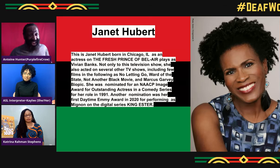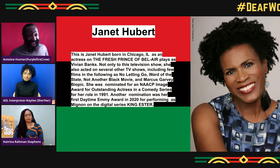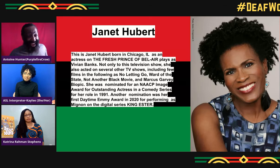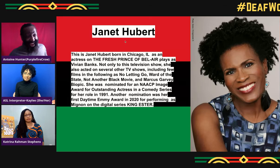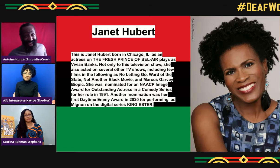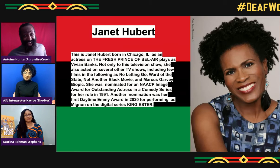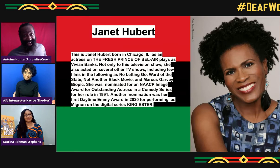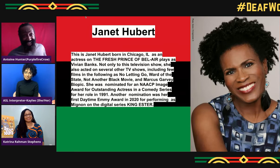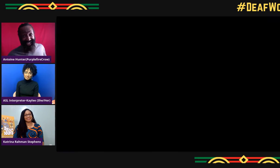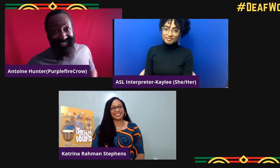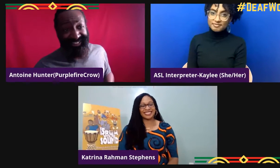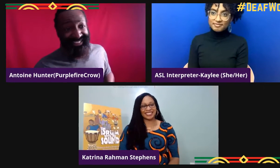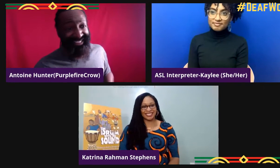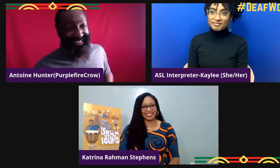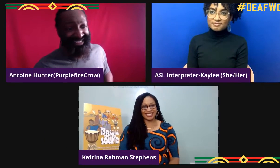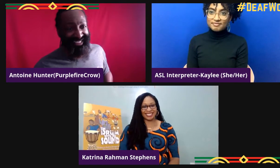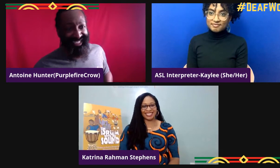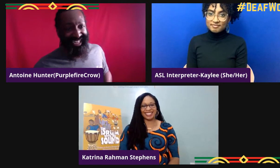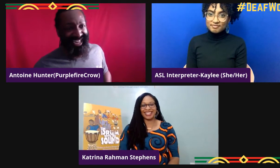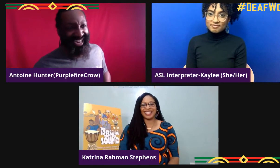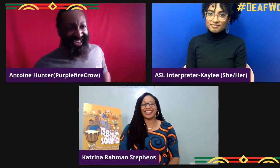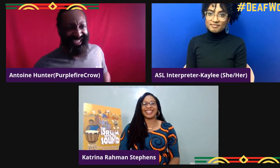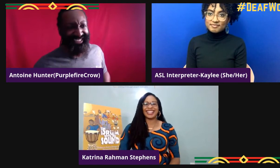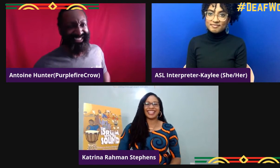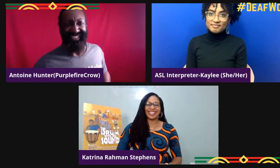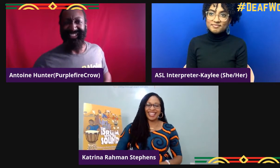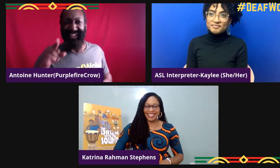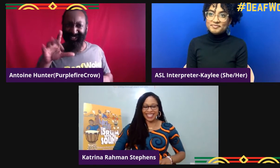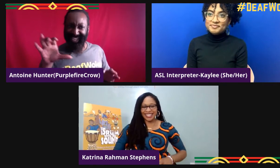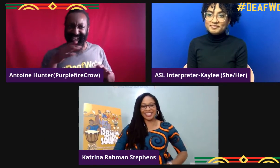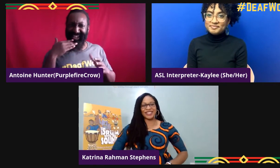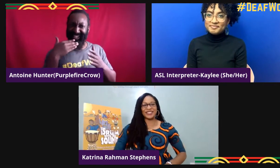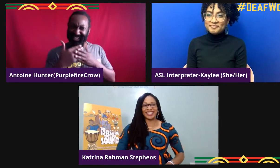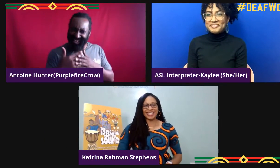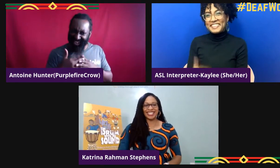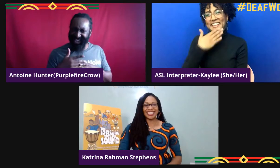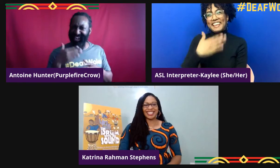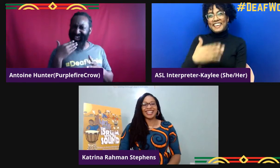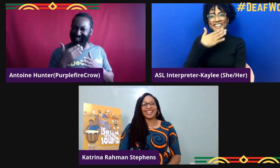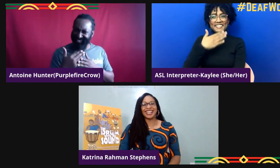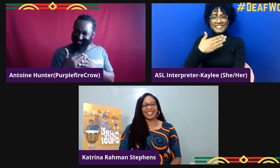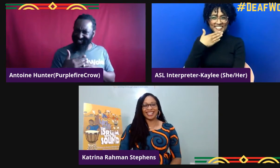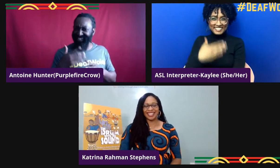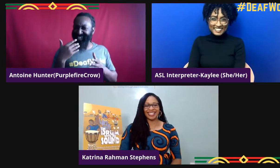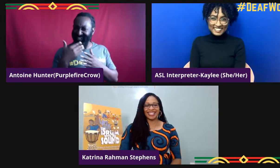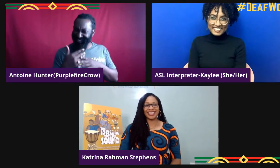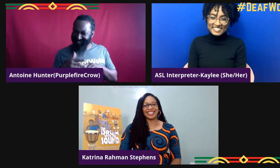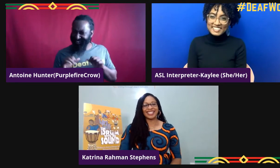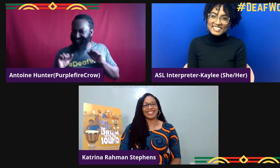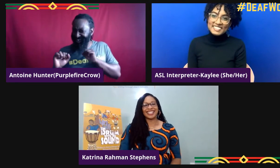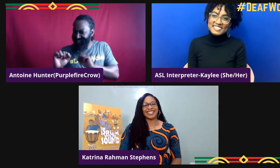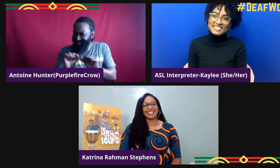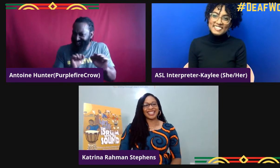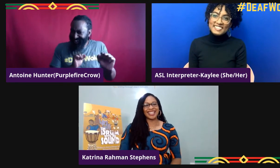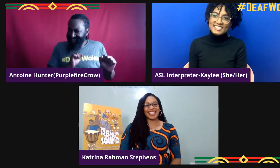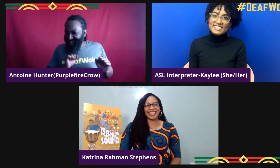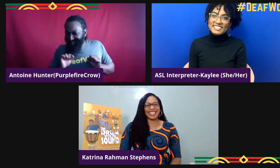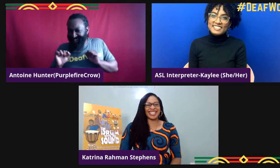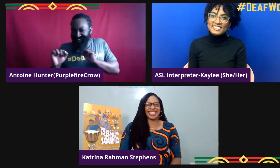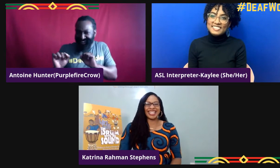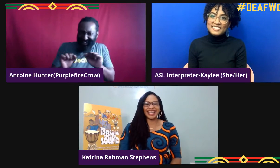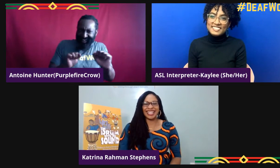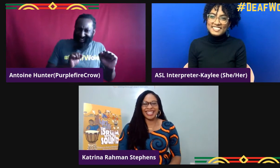You are amazing. Good job. Thank you. You did good.